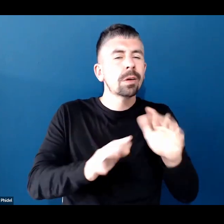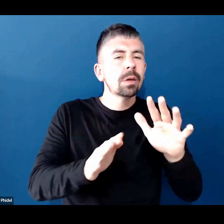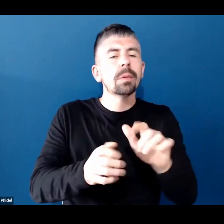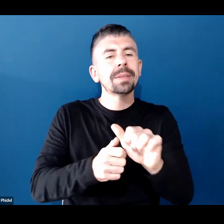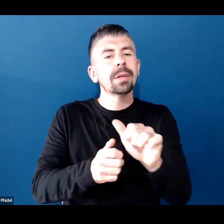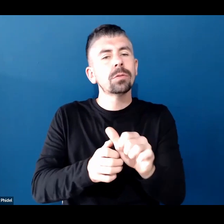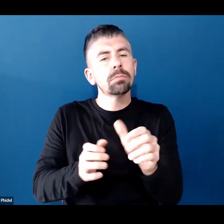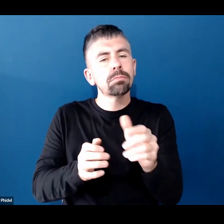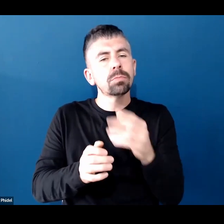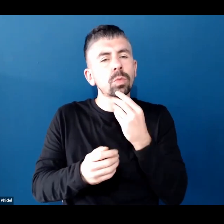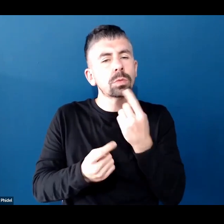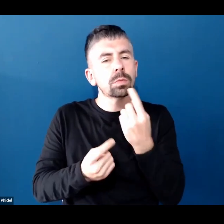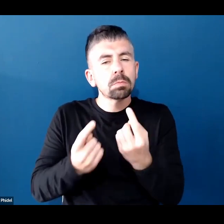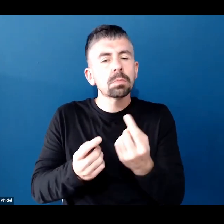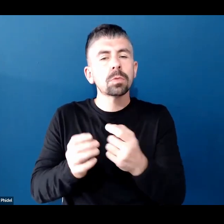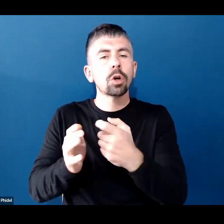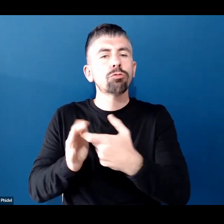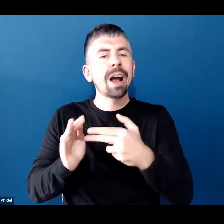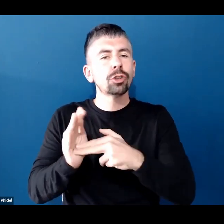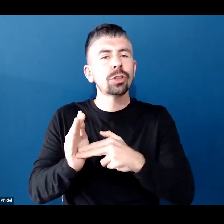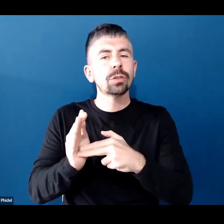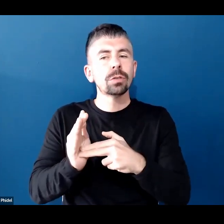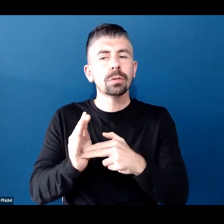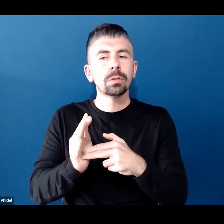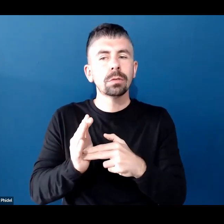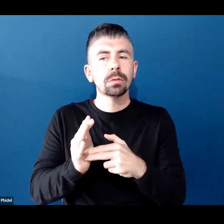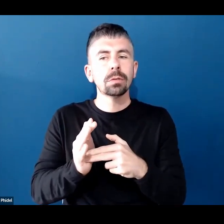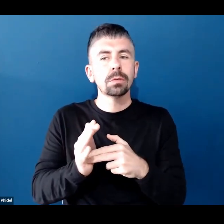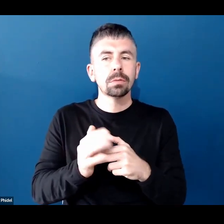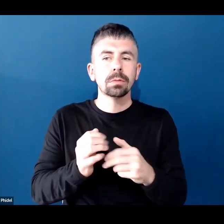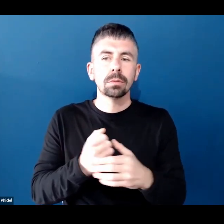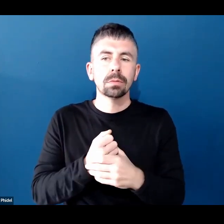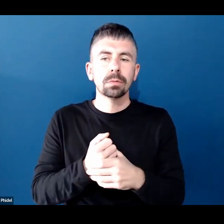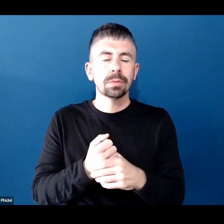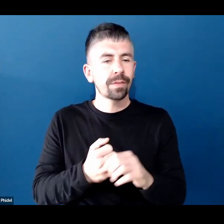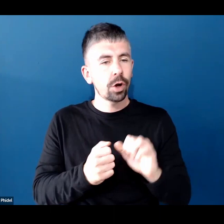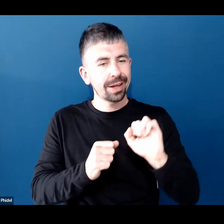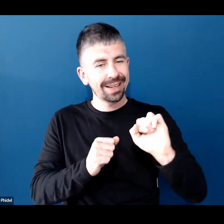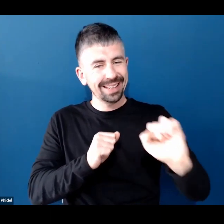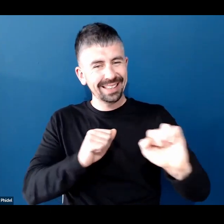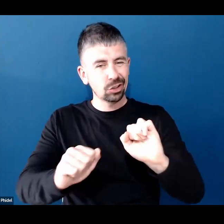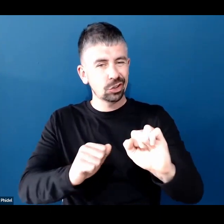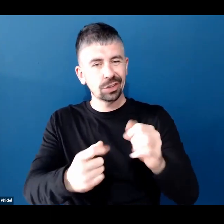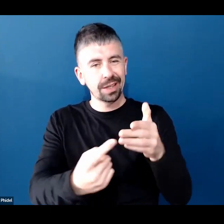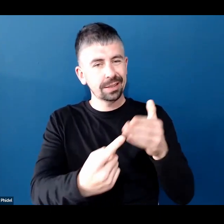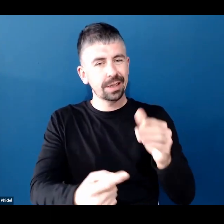organizing like a decrease of total ecological footprint would look a bit like this. Like for each indicator, you would